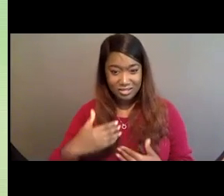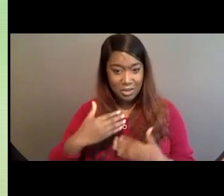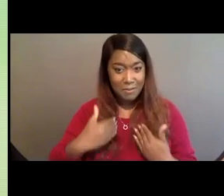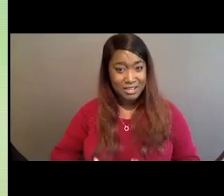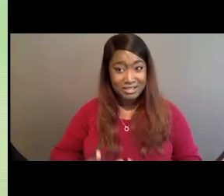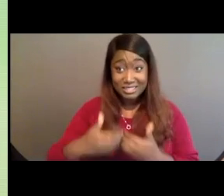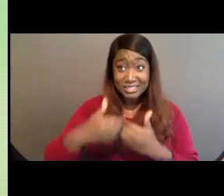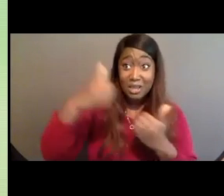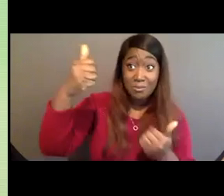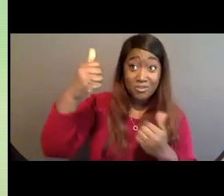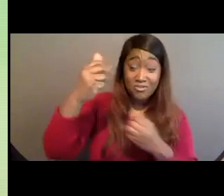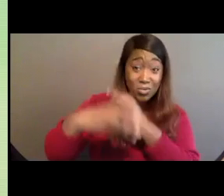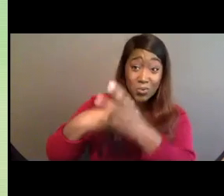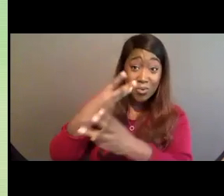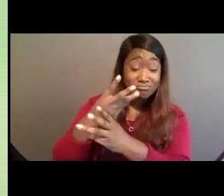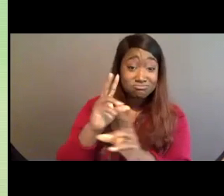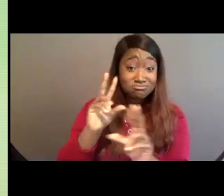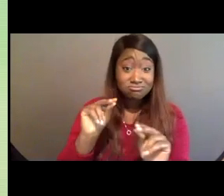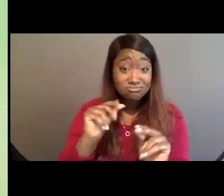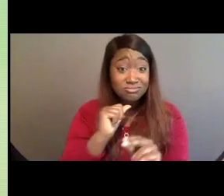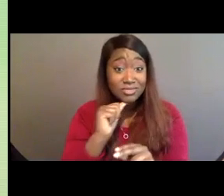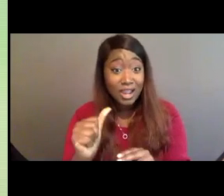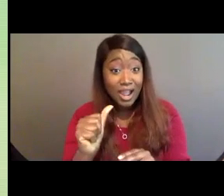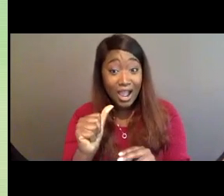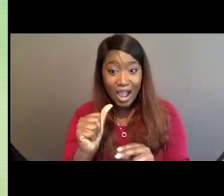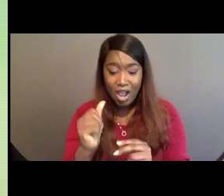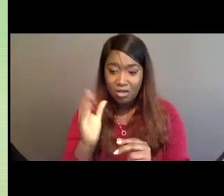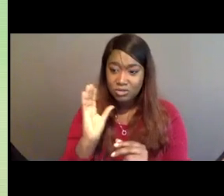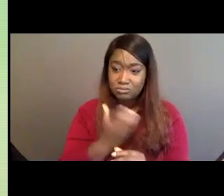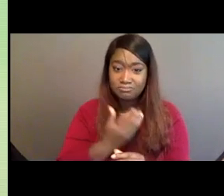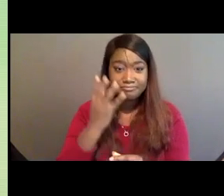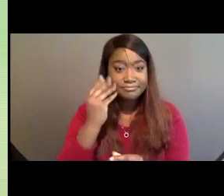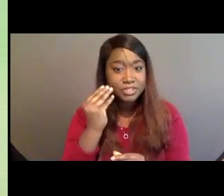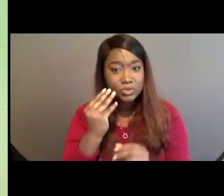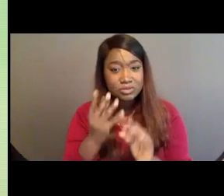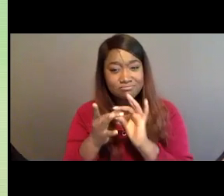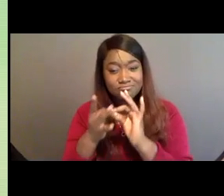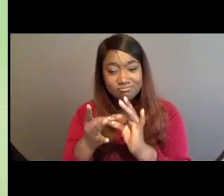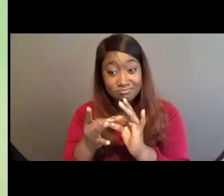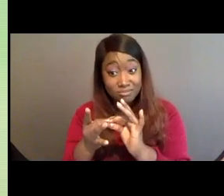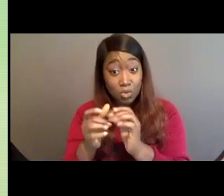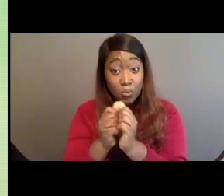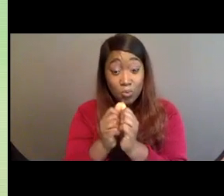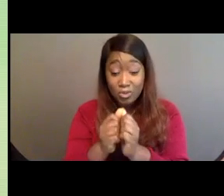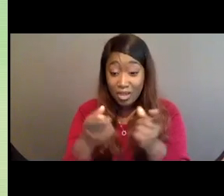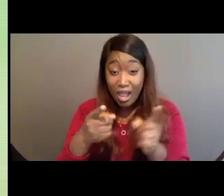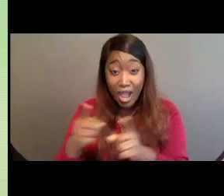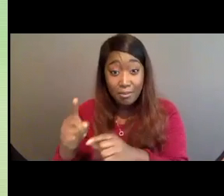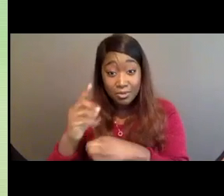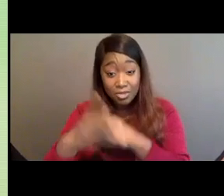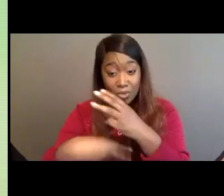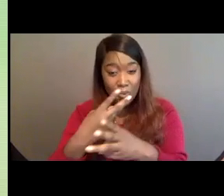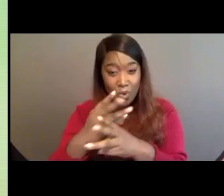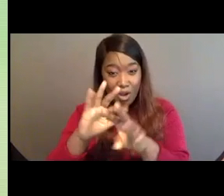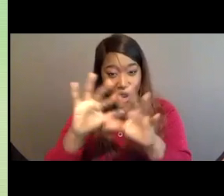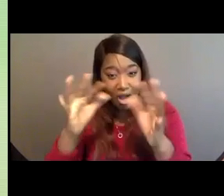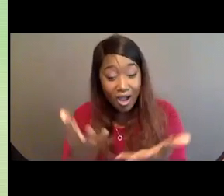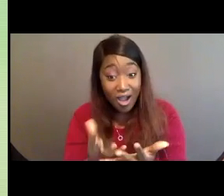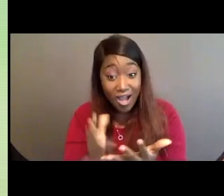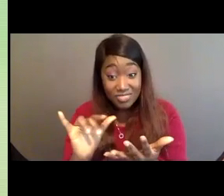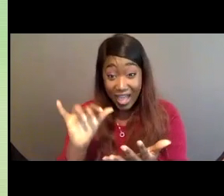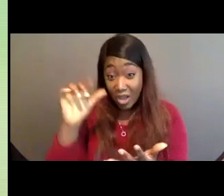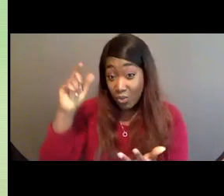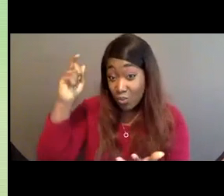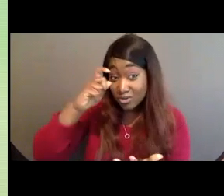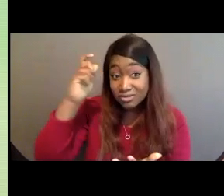experiences are separate from what's going on in the world. And that wisdom is actually what enabled the doctors,